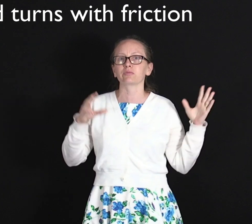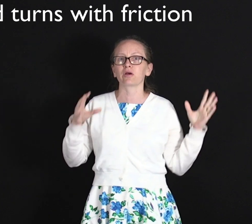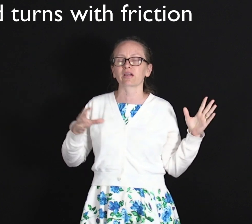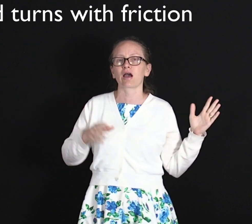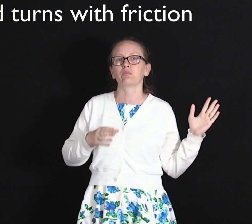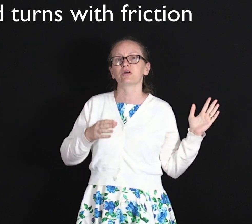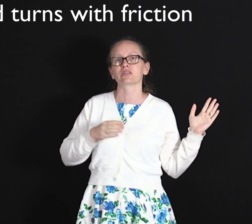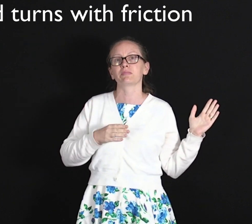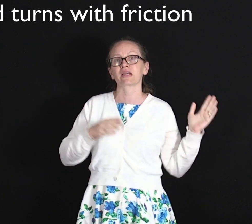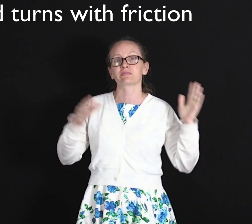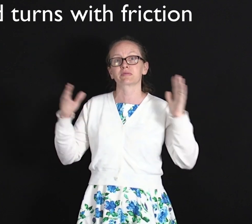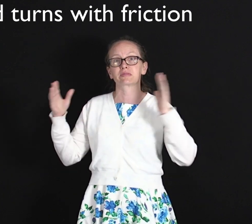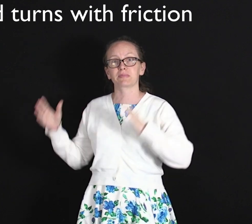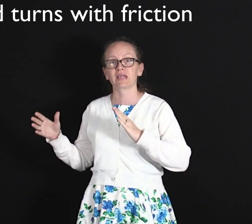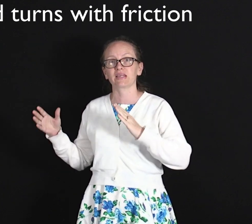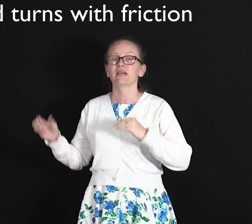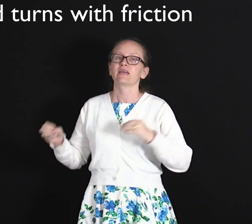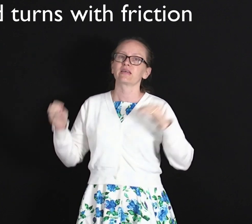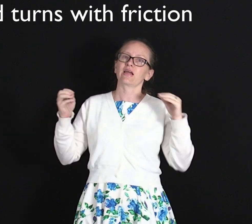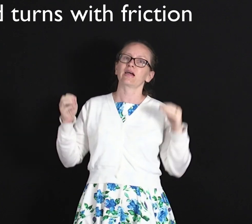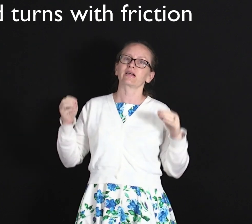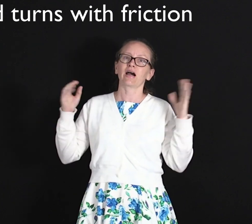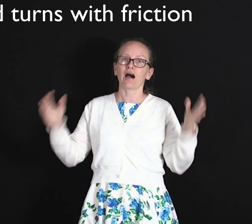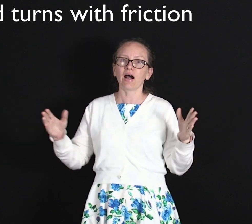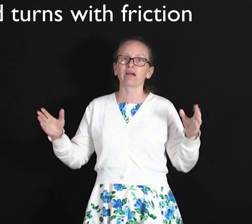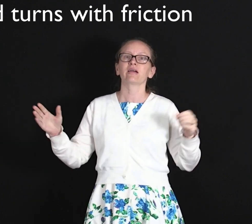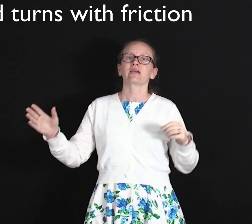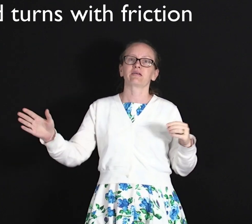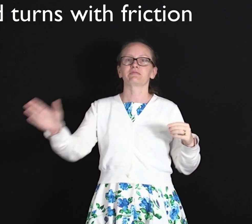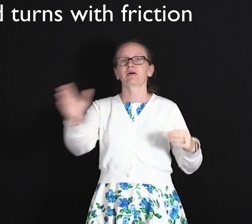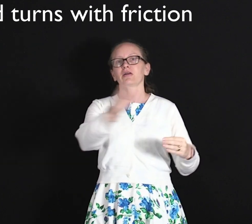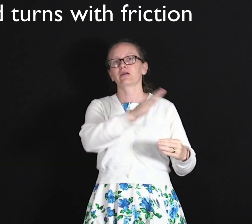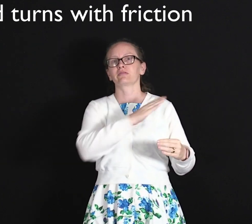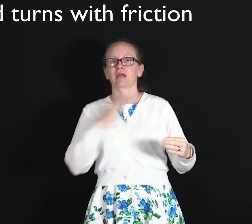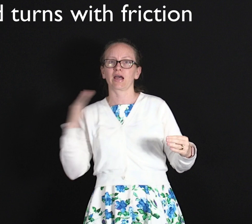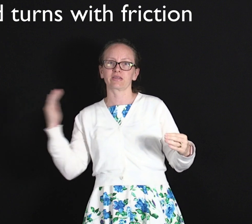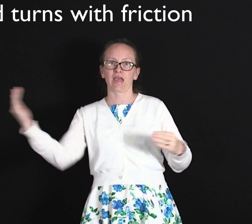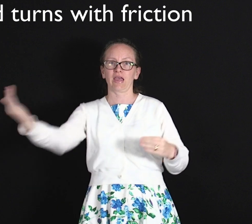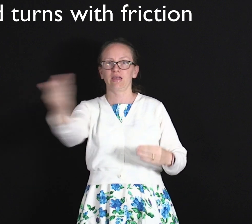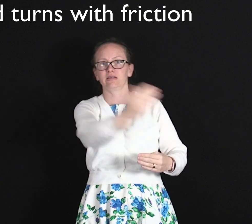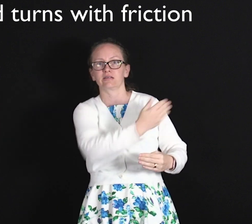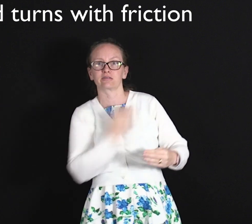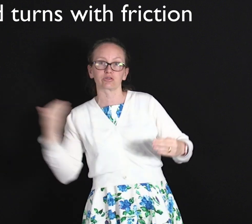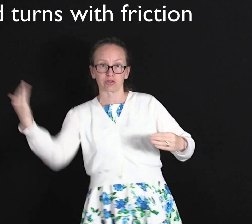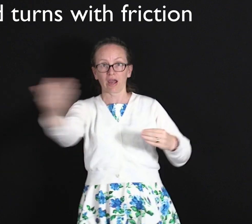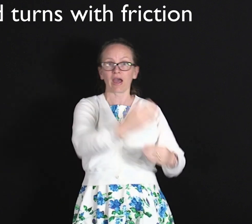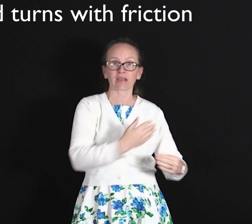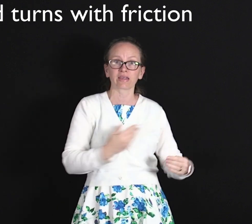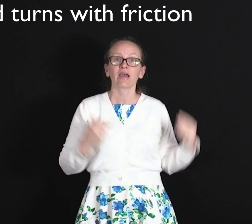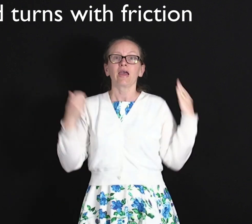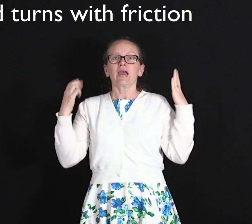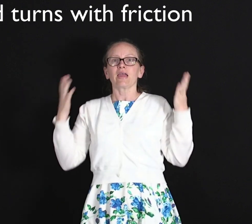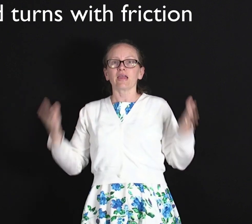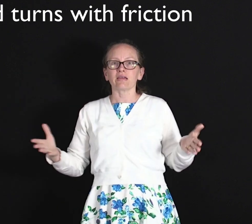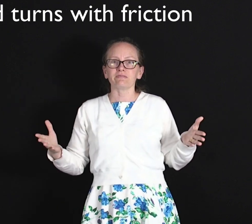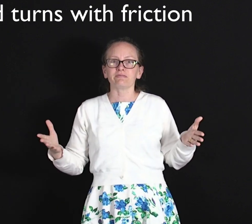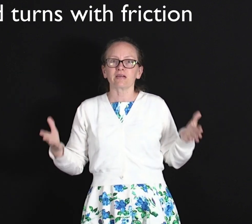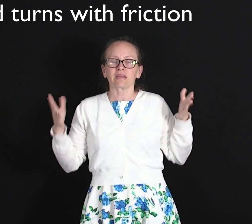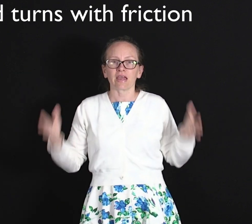work out what's the maximum speed that a car can follow around a track if there